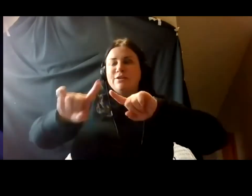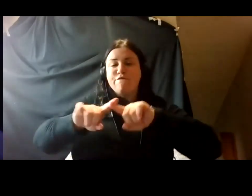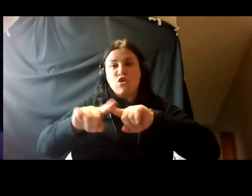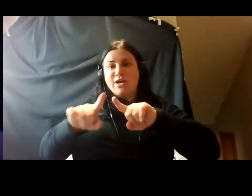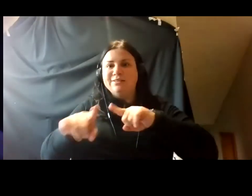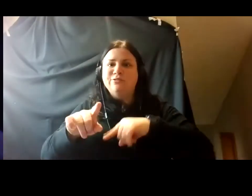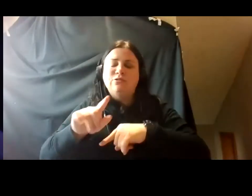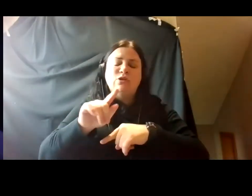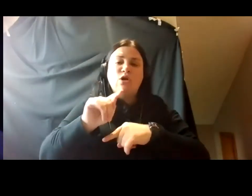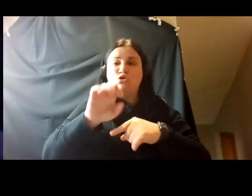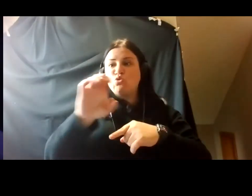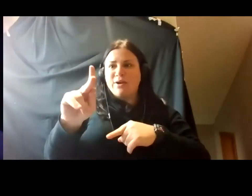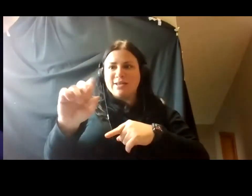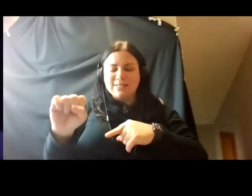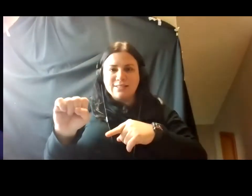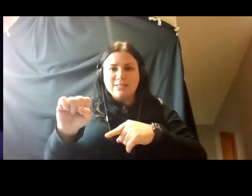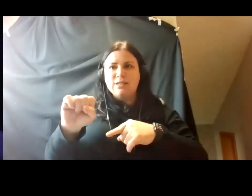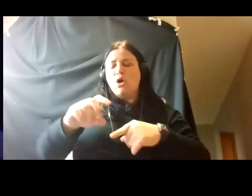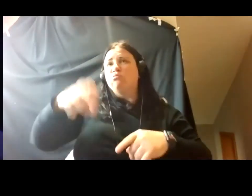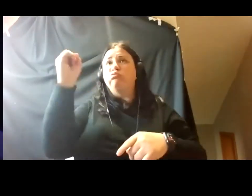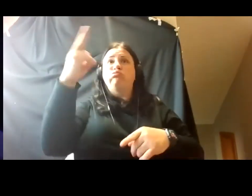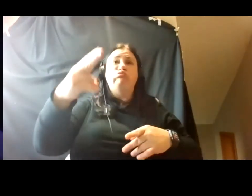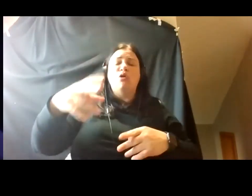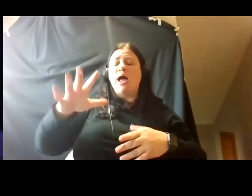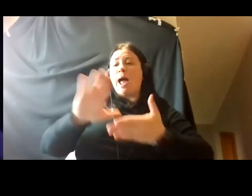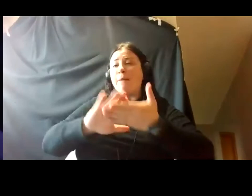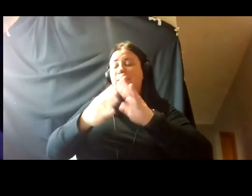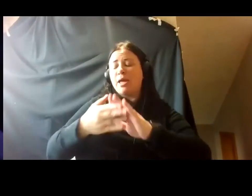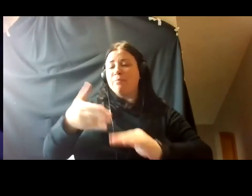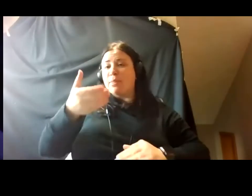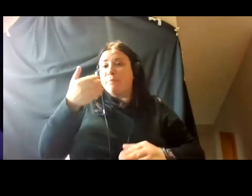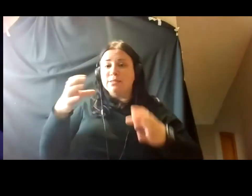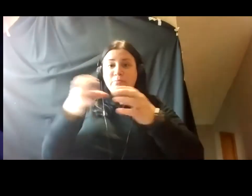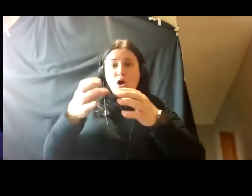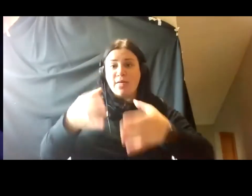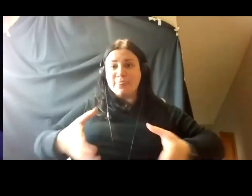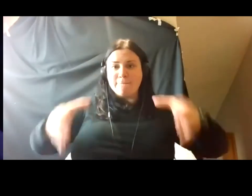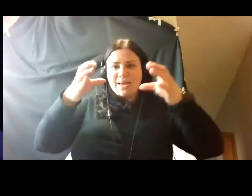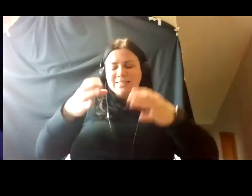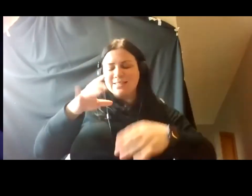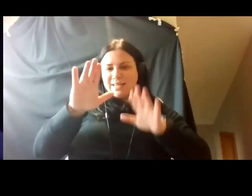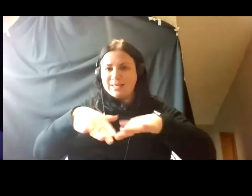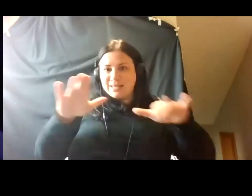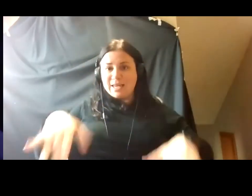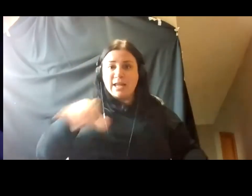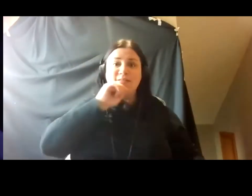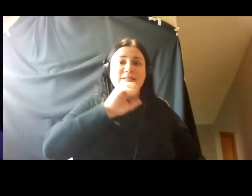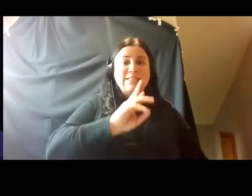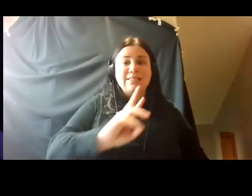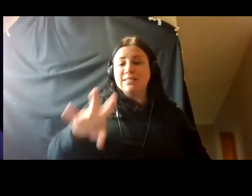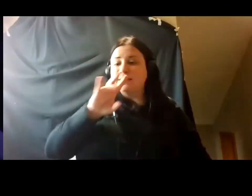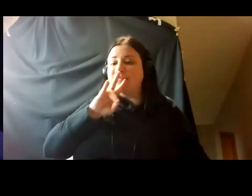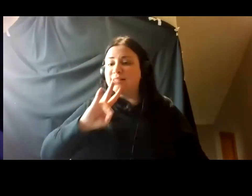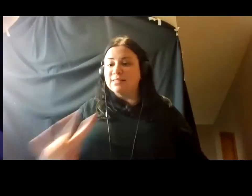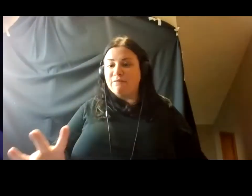started hitting shots all over the place. I became the best ball and basket kid you've ever seen at 6 or 7 years old. That